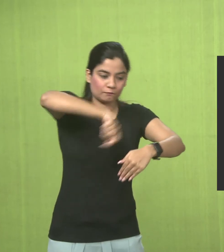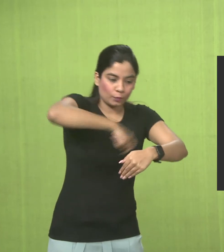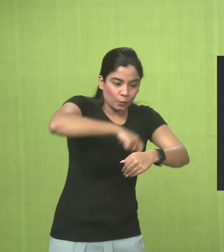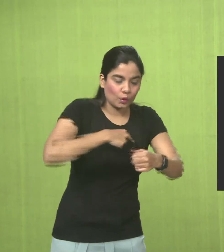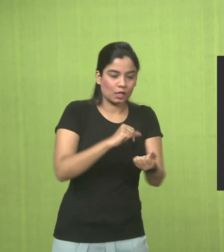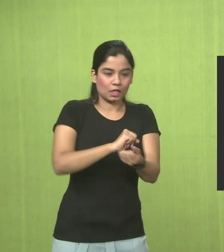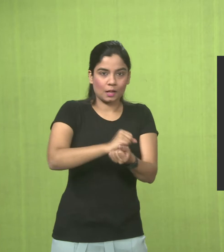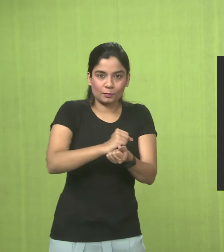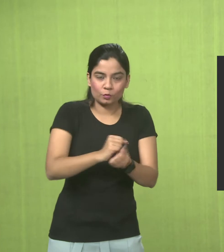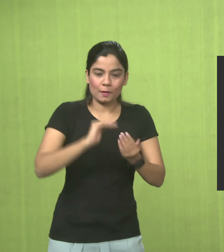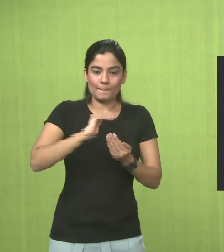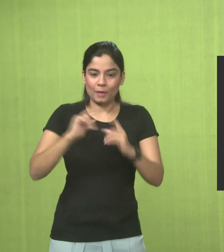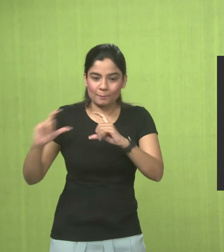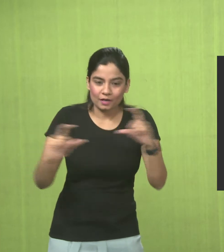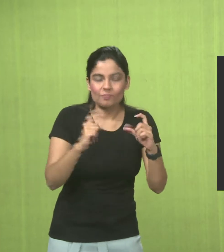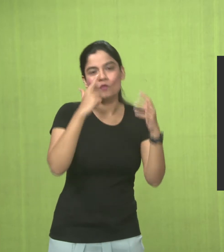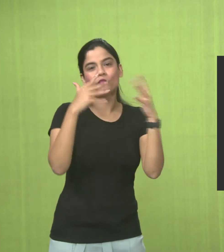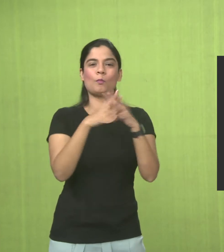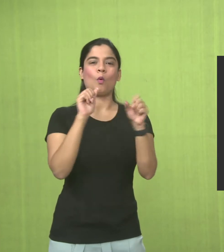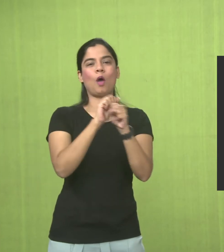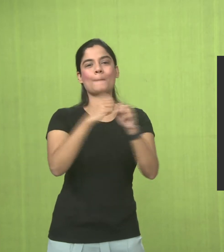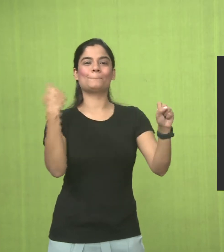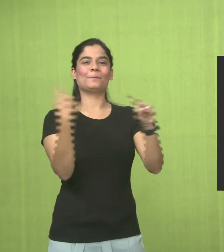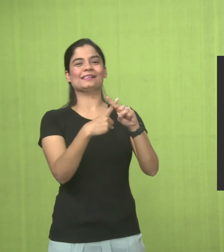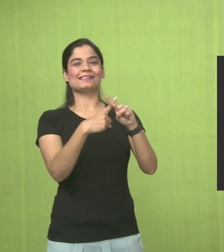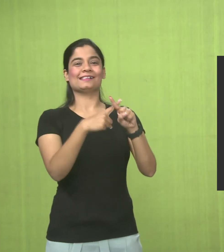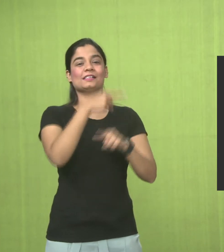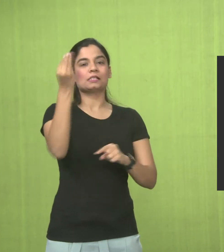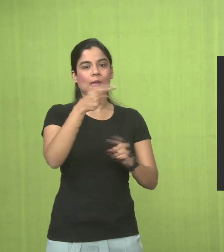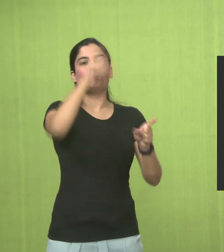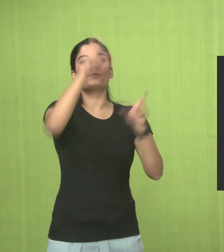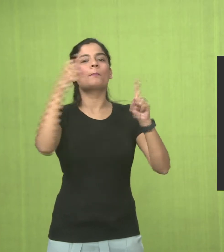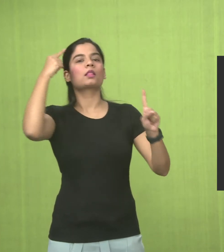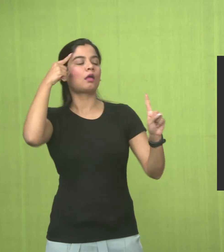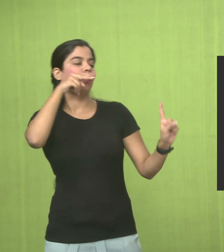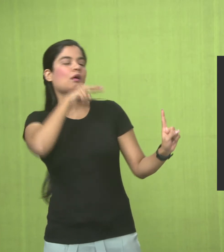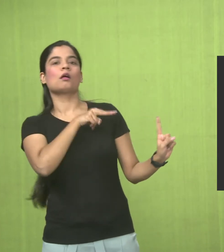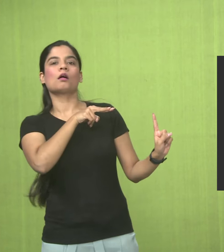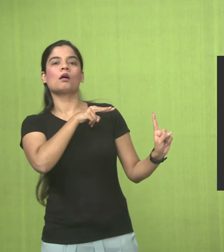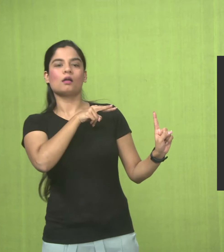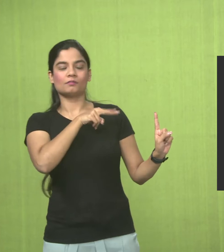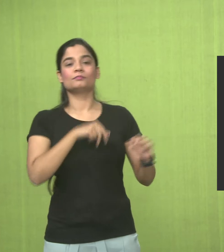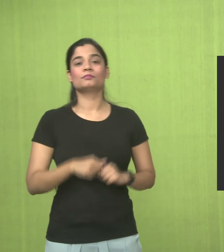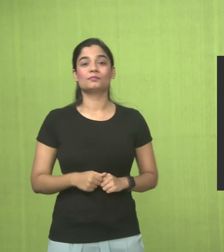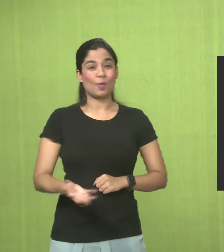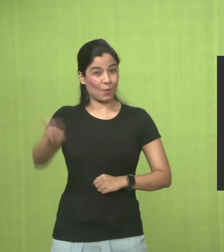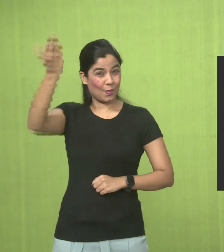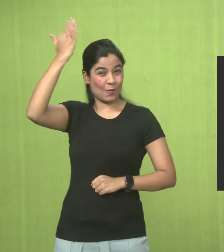Why? Because it is perceived that it is only about healthcare, cooking, etc. And that has been the